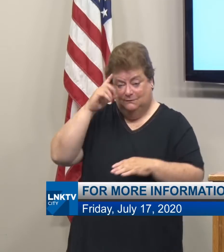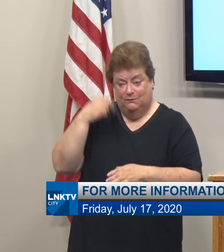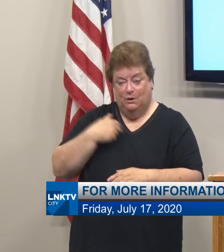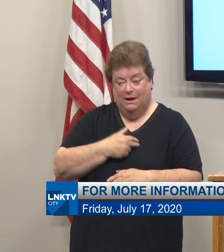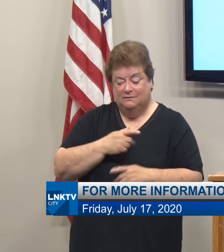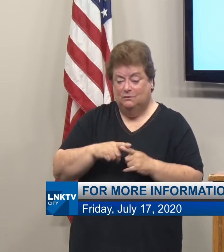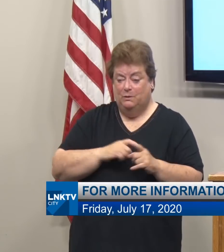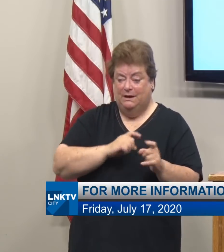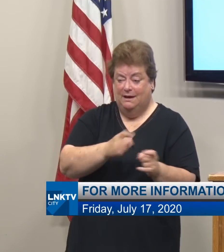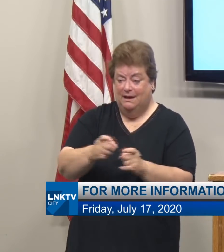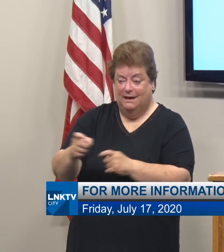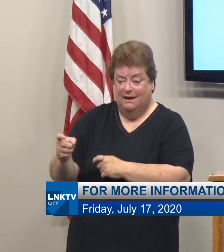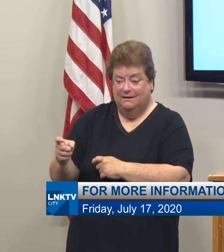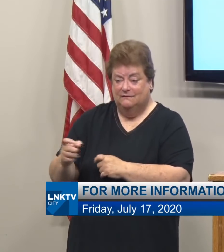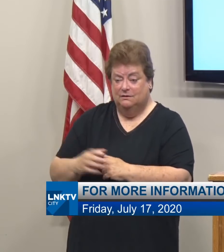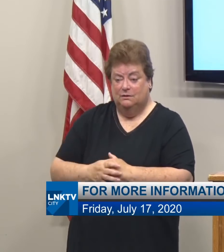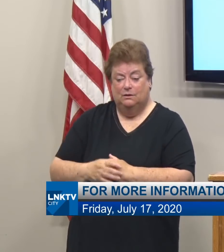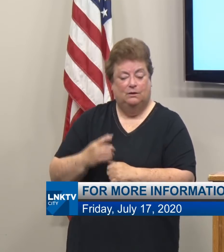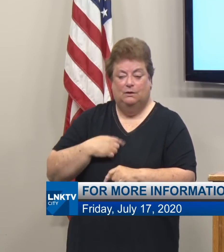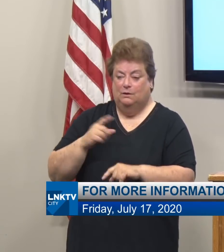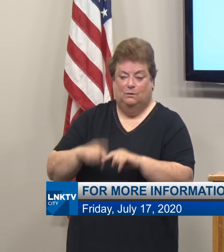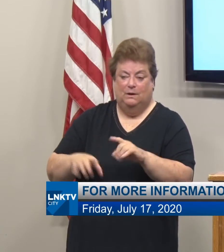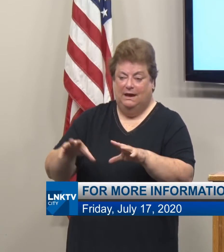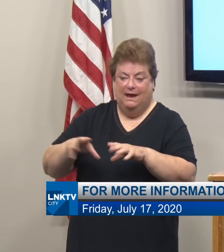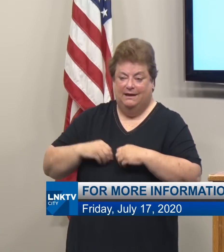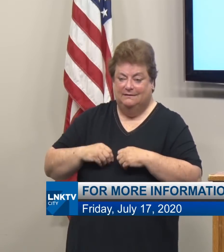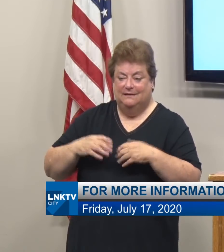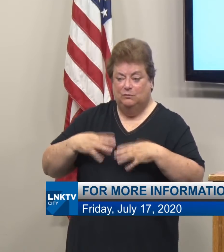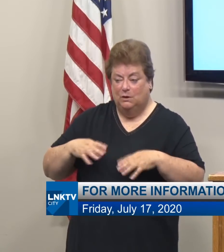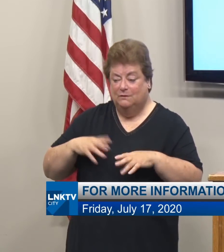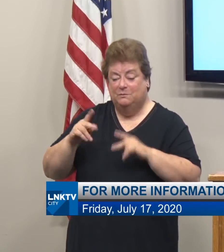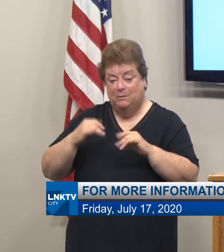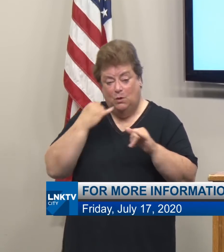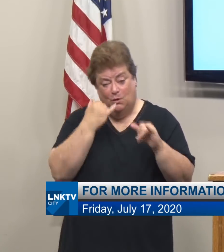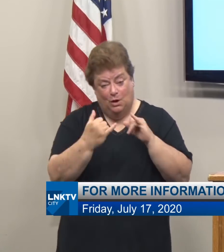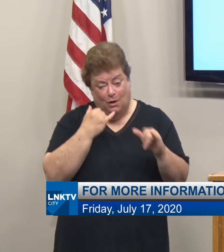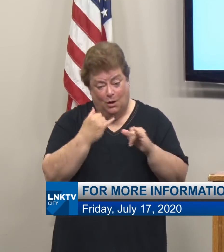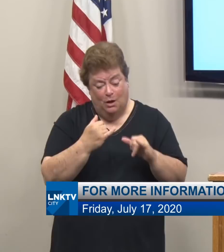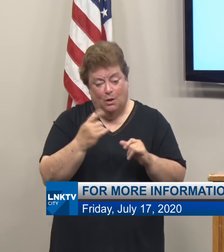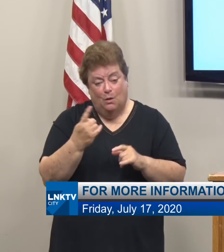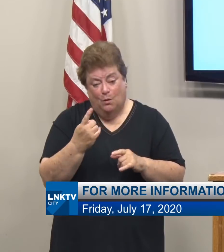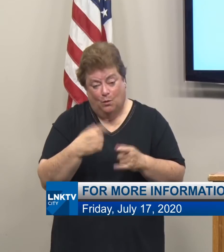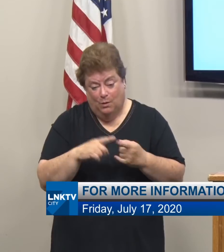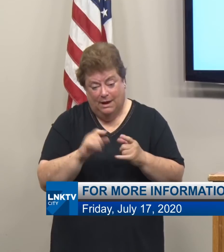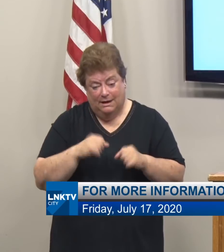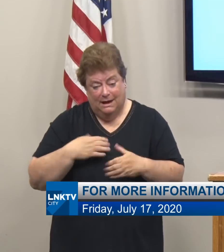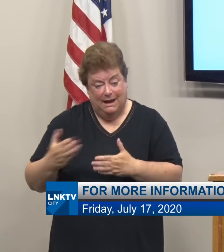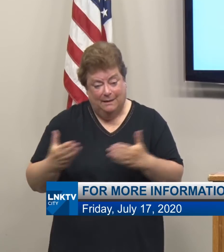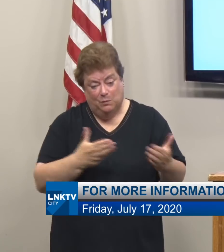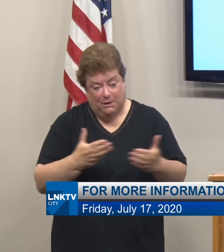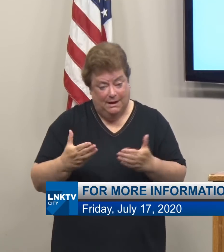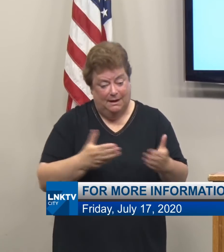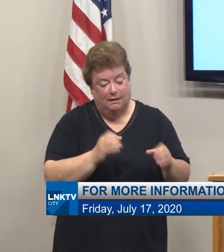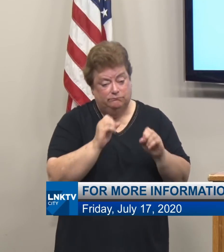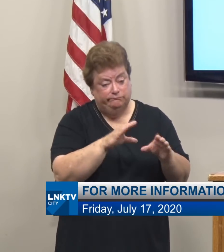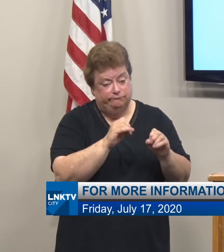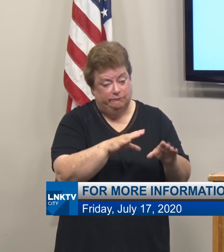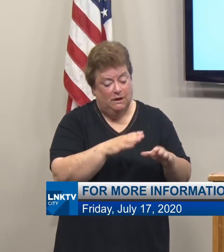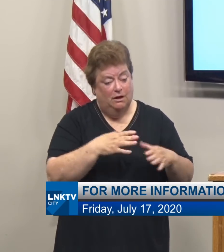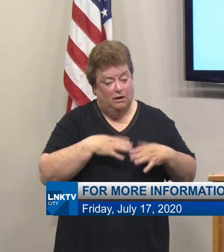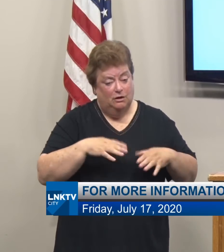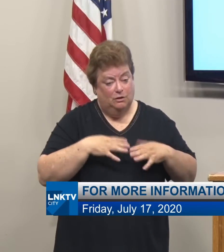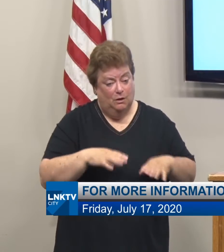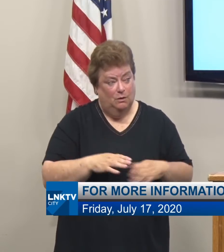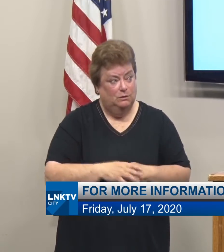that to those who are in need. We are unable to do that. They keep calling us and asking us, when can we bring our clothes? Because we are getting a little